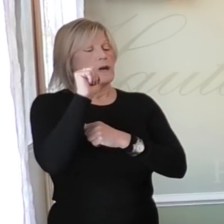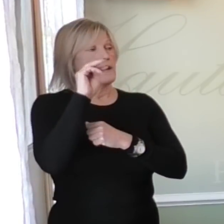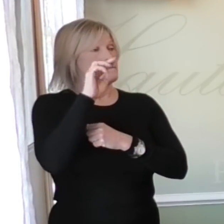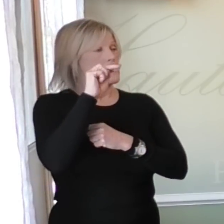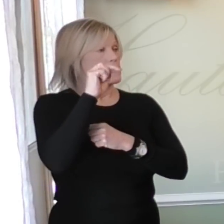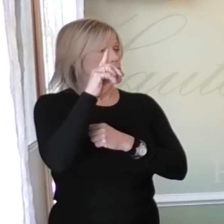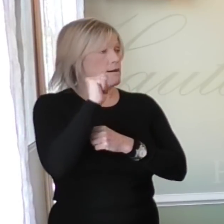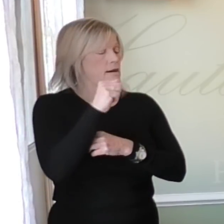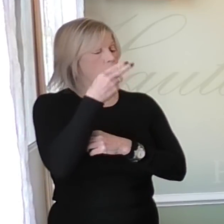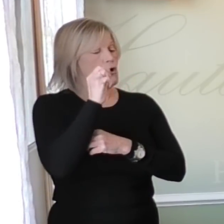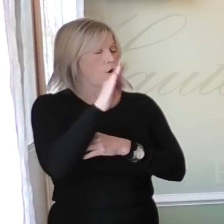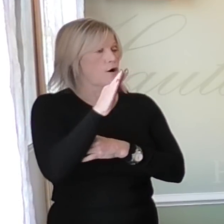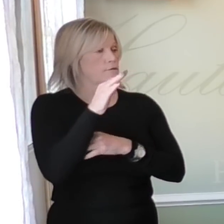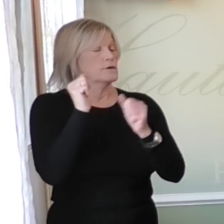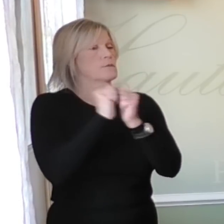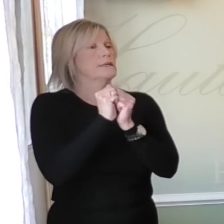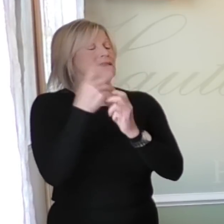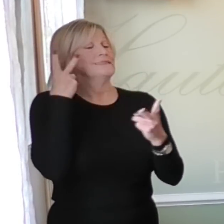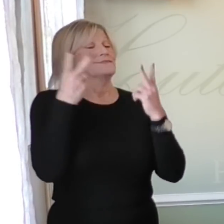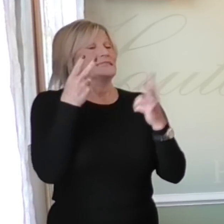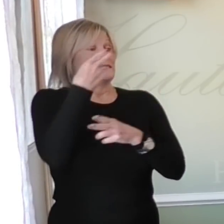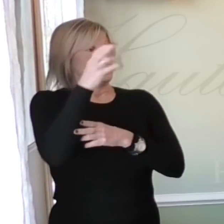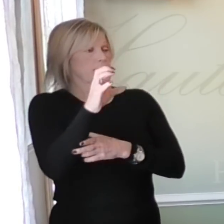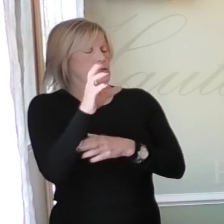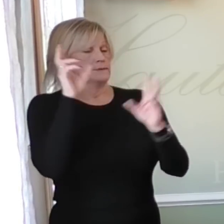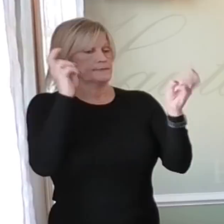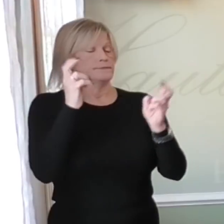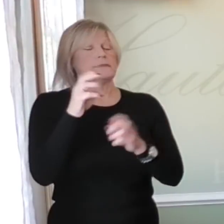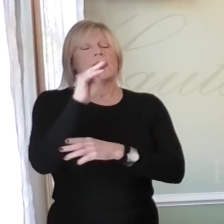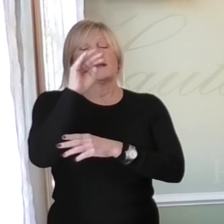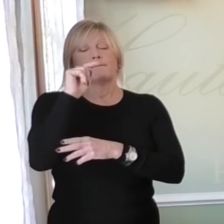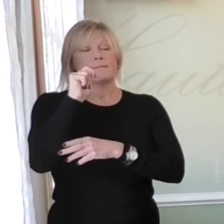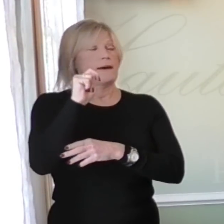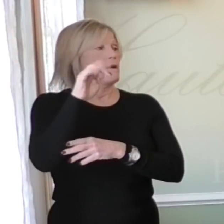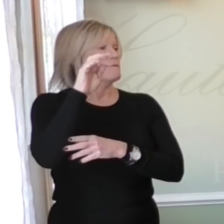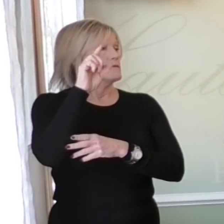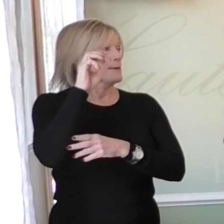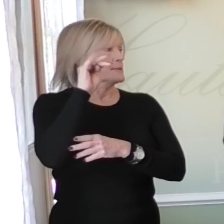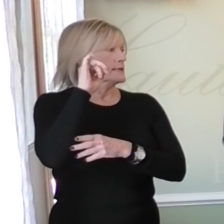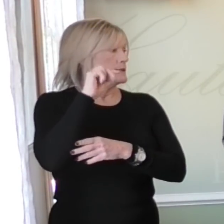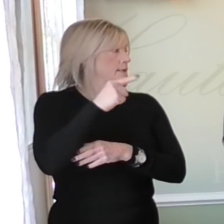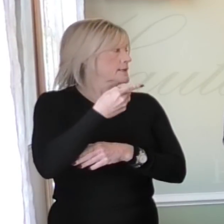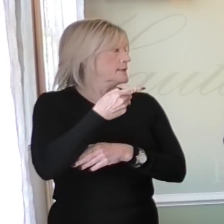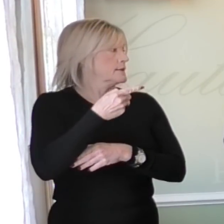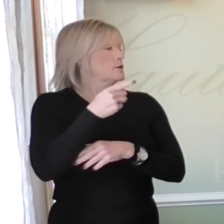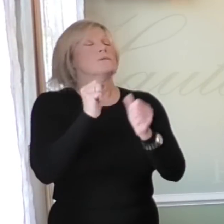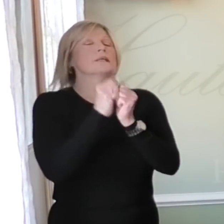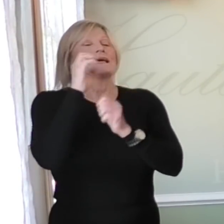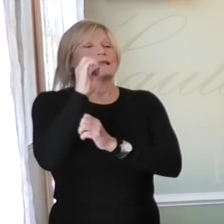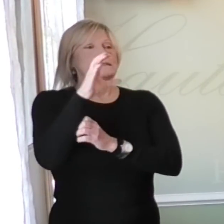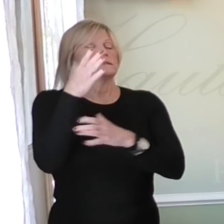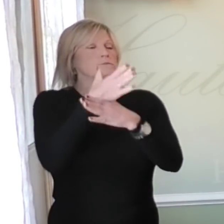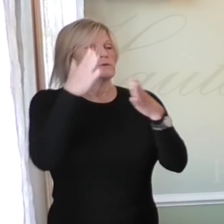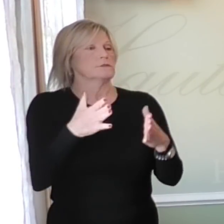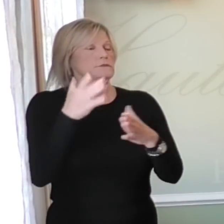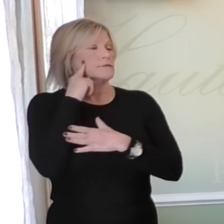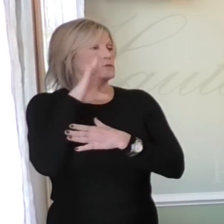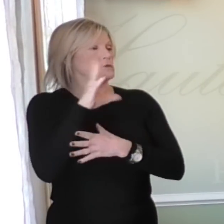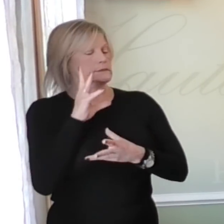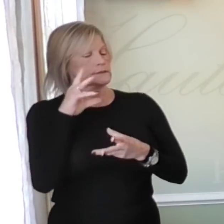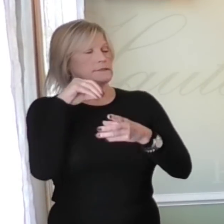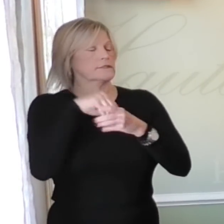Hoff with Visit Howard County and Matt Fleming with the Ellicott City Partnership for your engagement